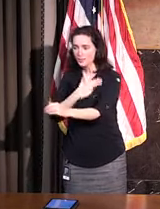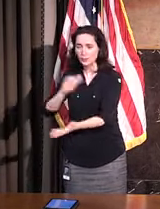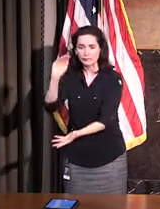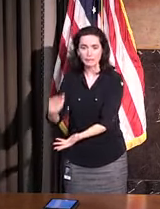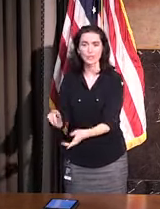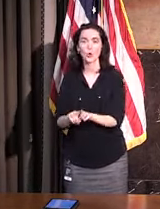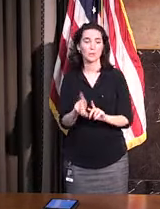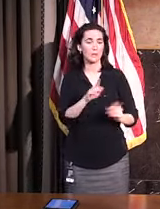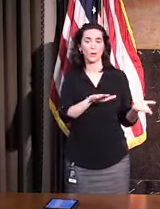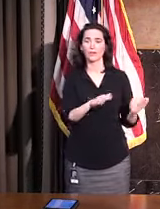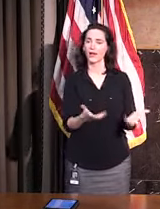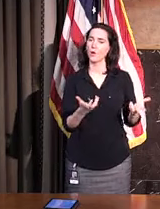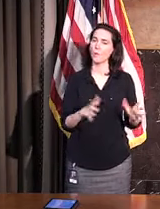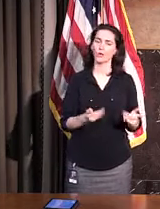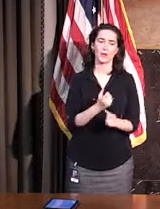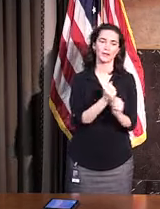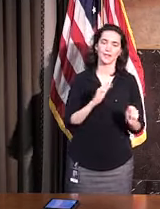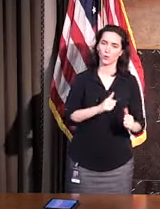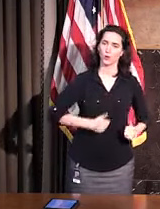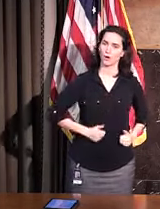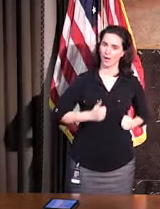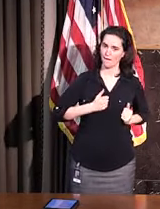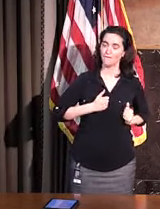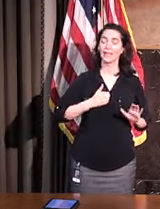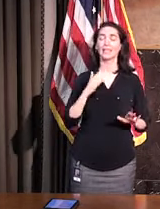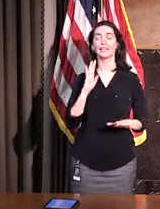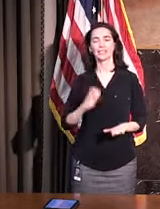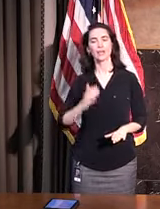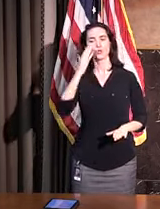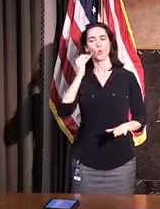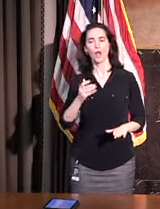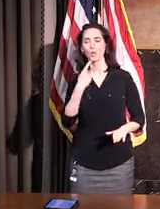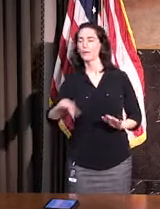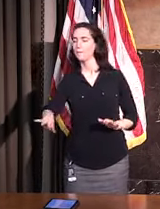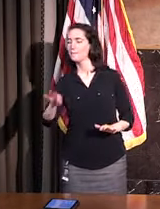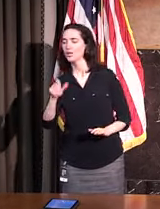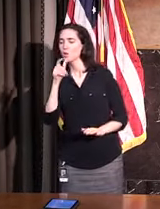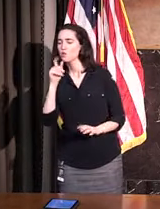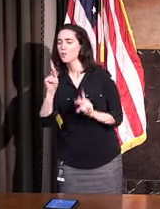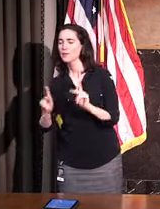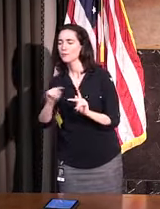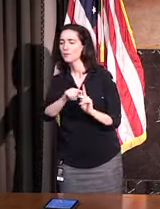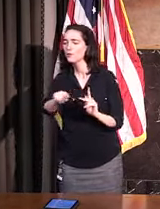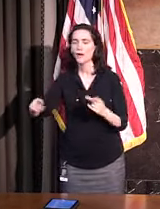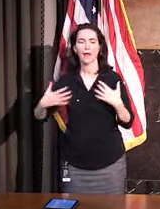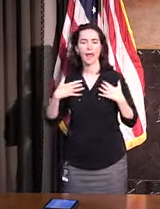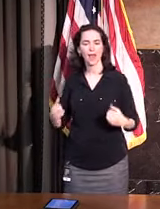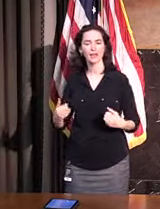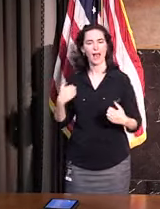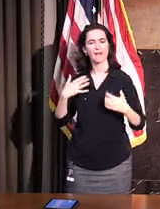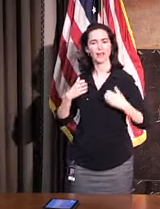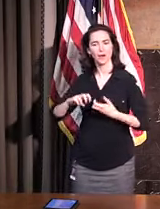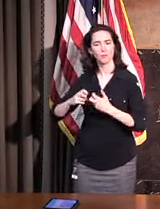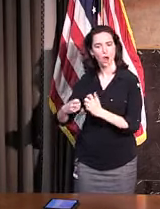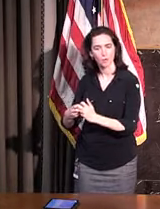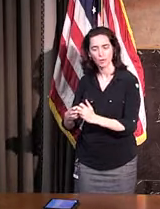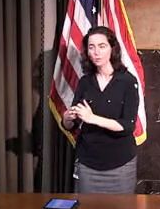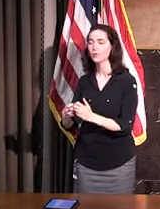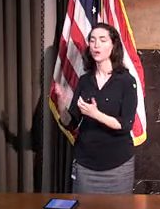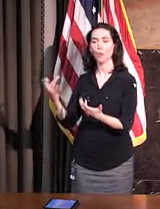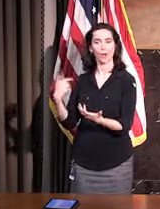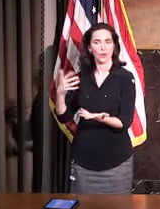individuals with the comorbid health conditions that predispose them to a poor outcome should they contract the virus. This is fully consistent with what